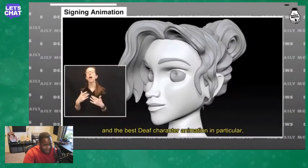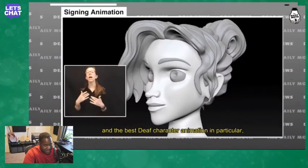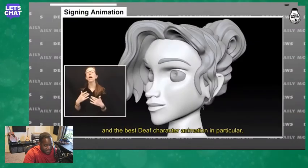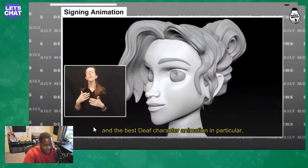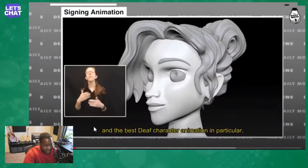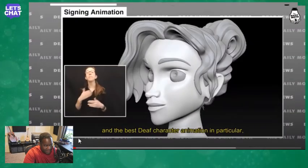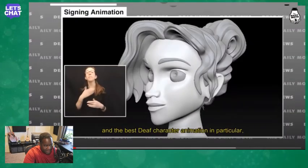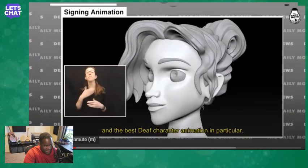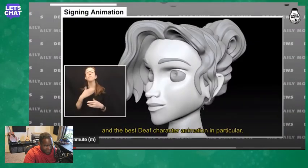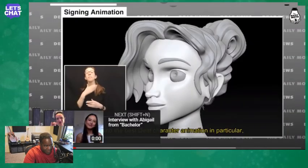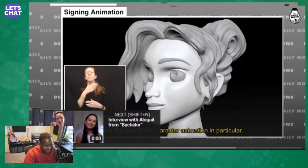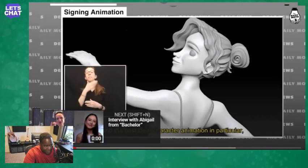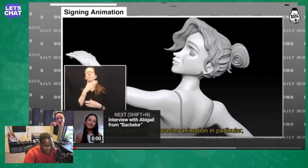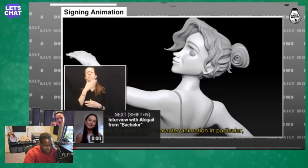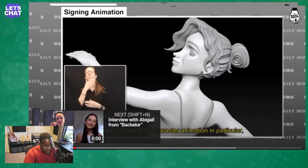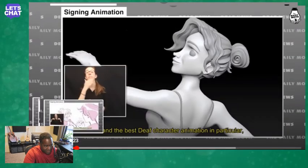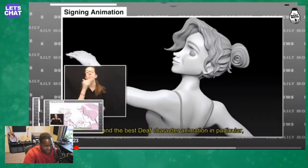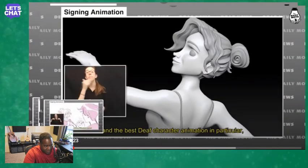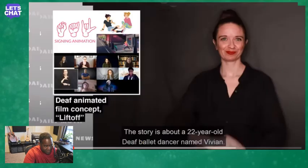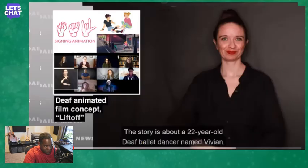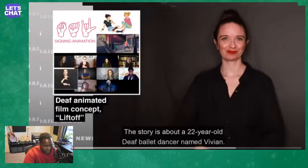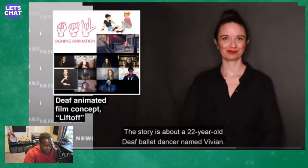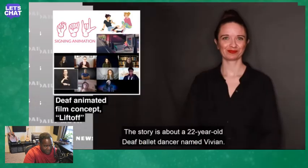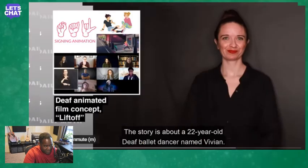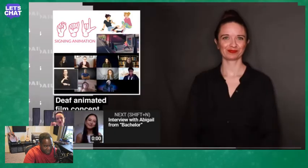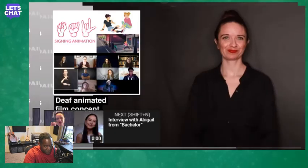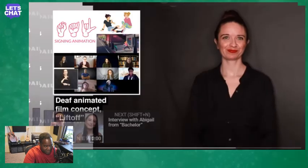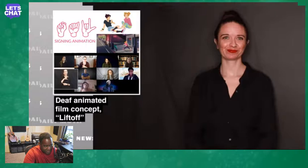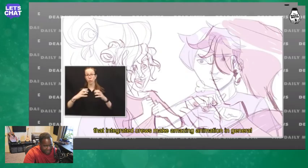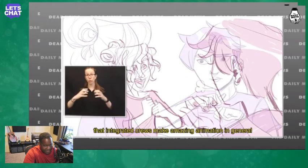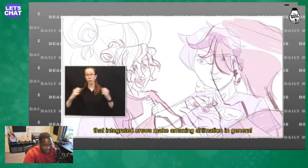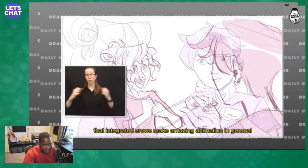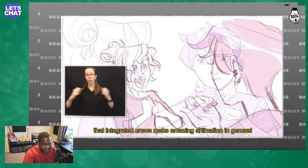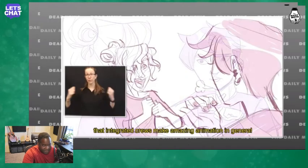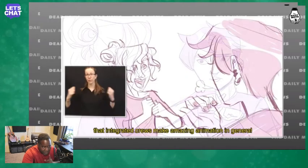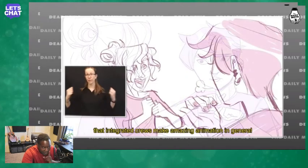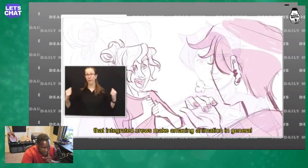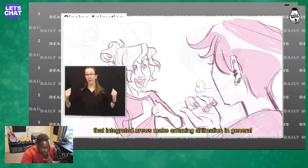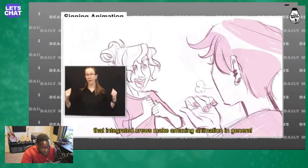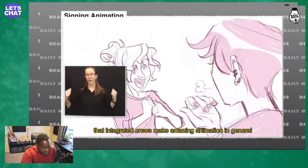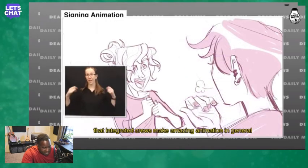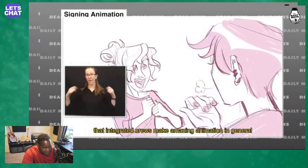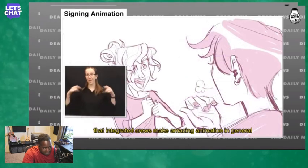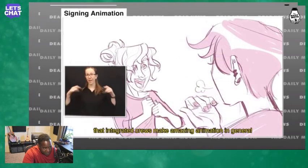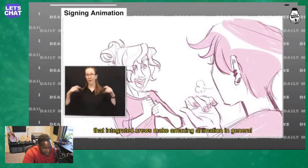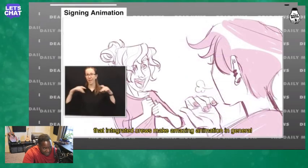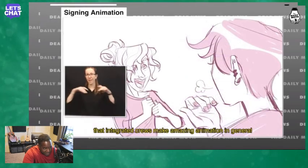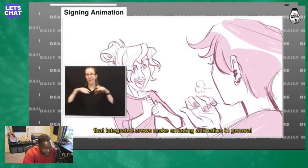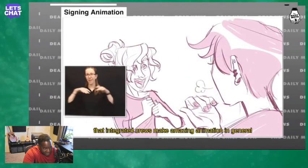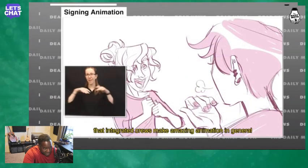here. All right. From the very top, let's go.